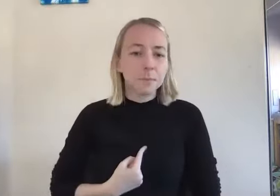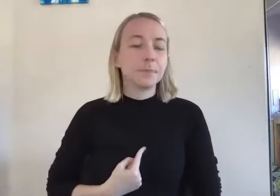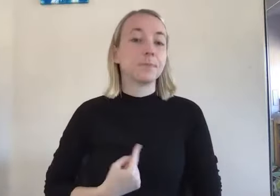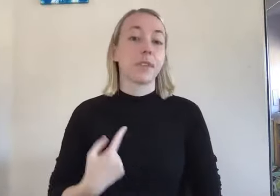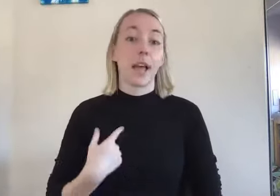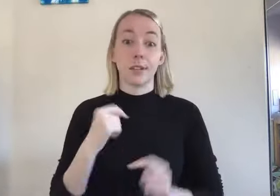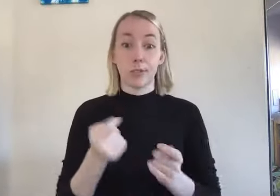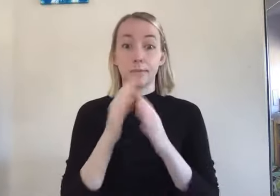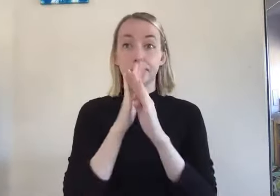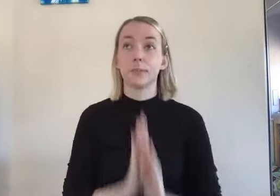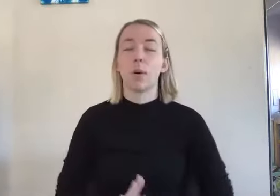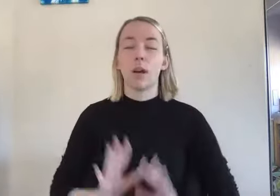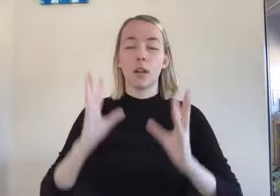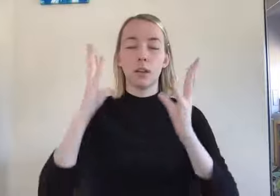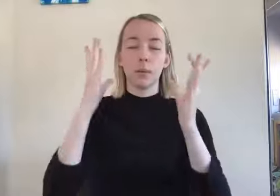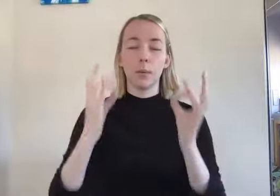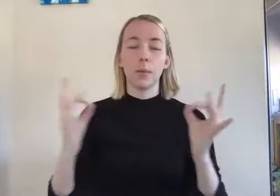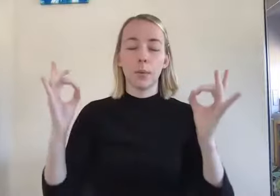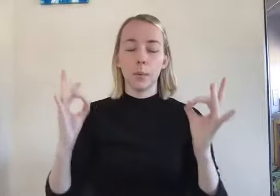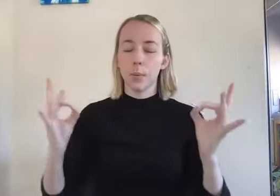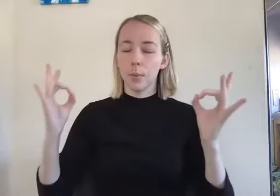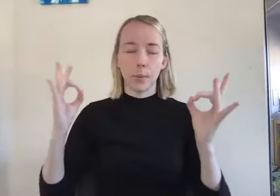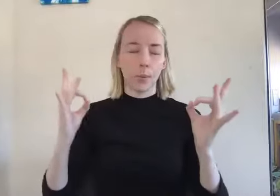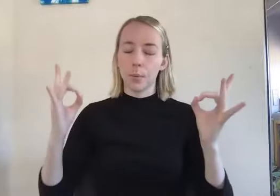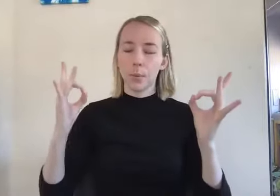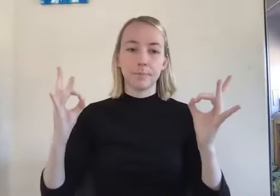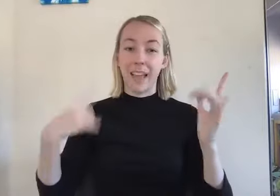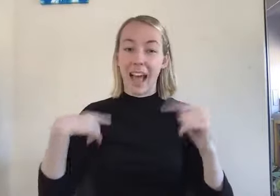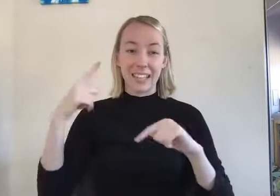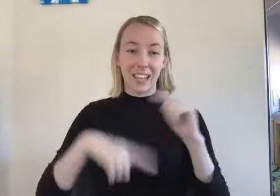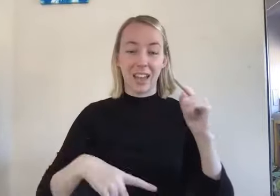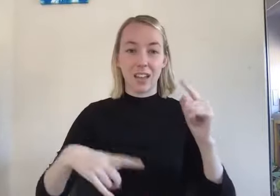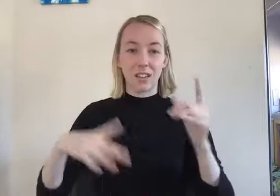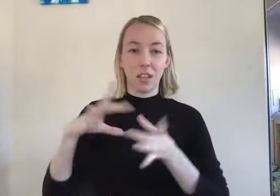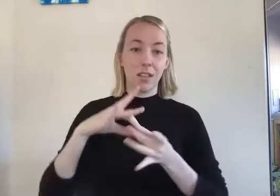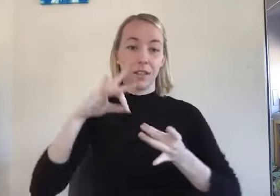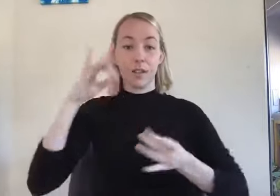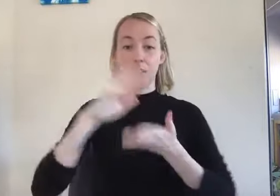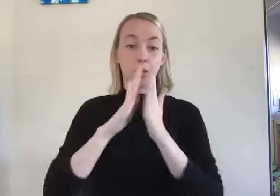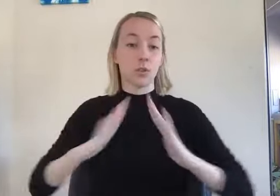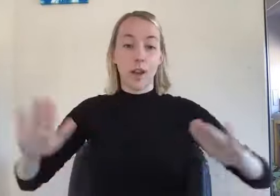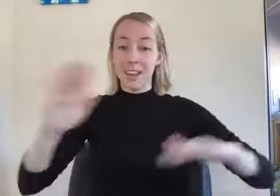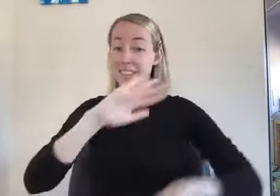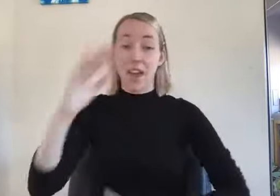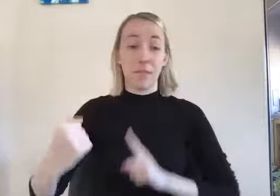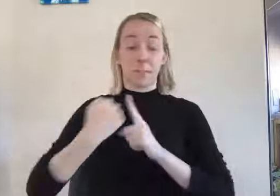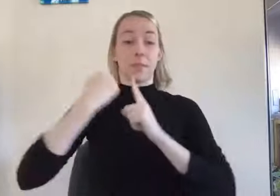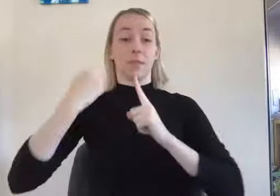for me. Like, when I tried to get quiet and go into that quiet place and hit that, the texture of serenity, it never